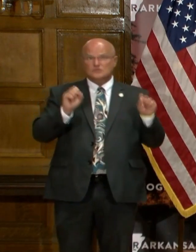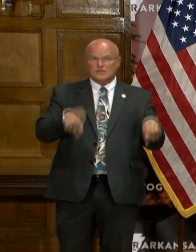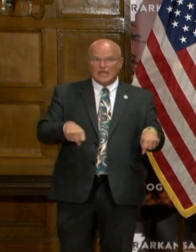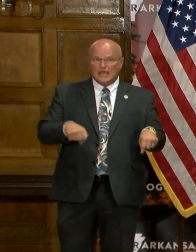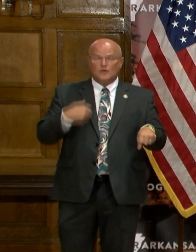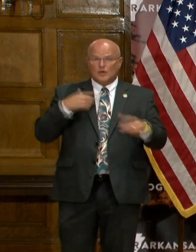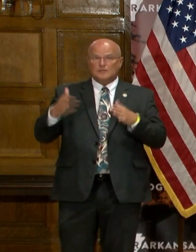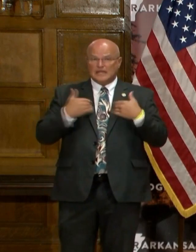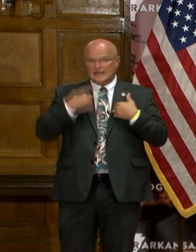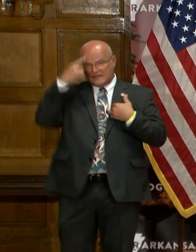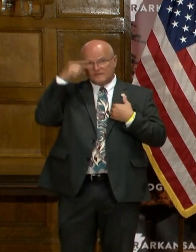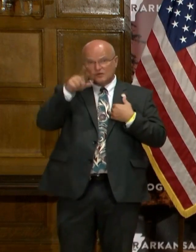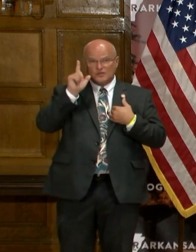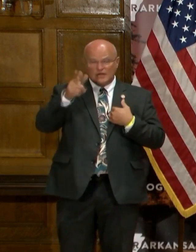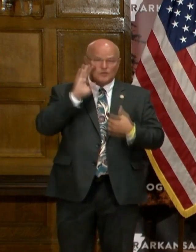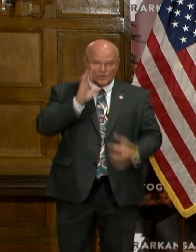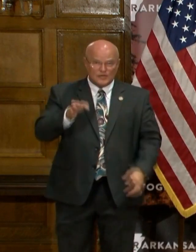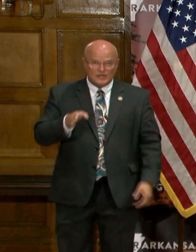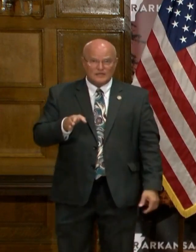we intend to have that for you.